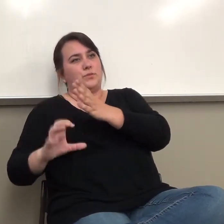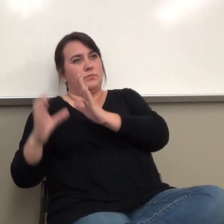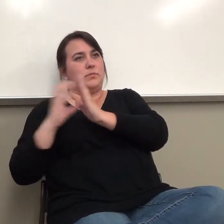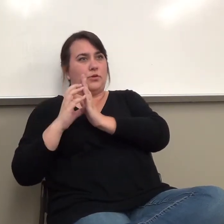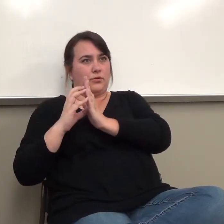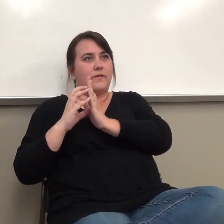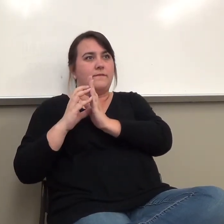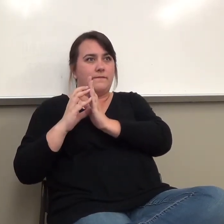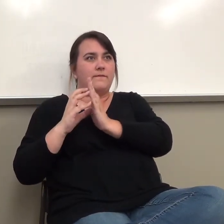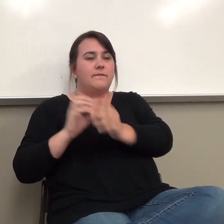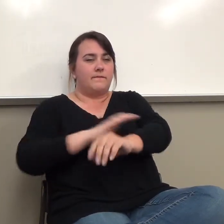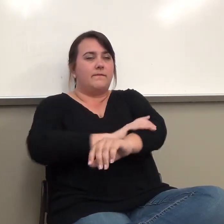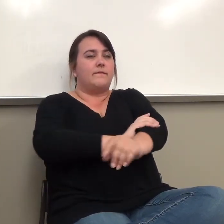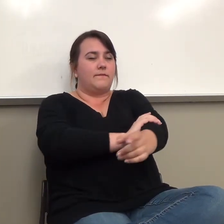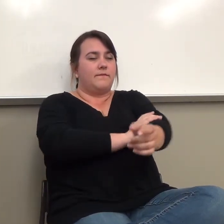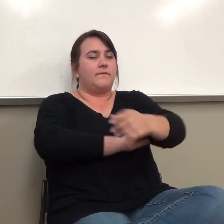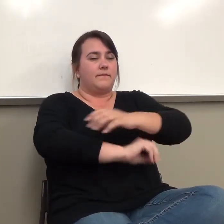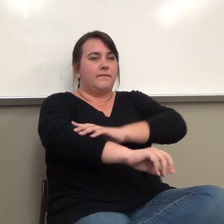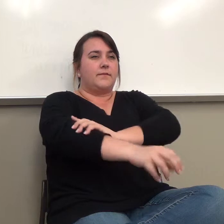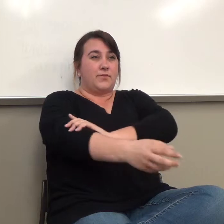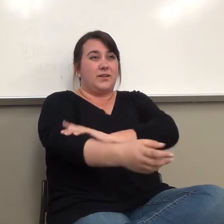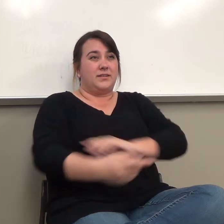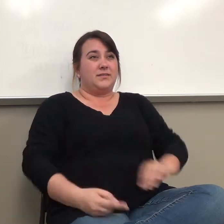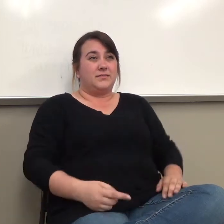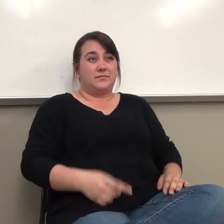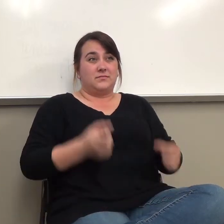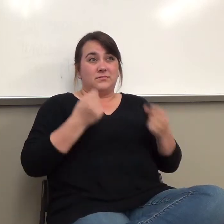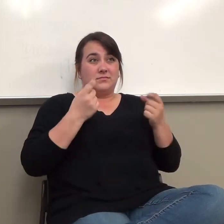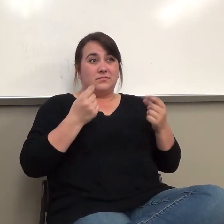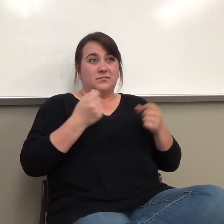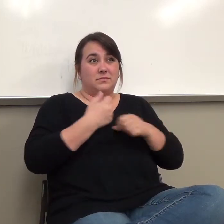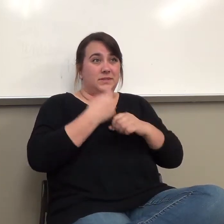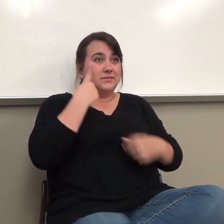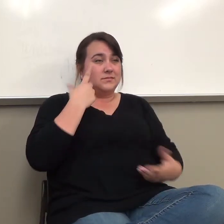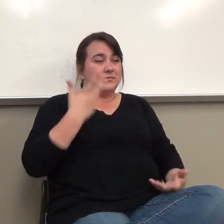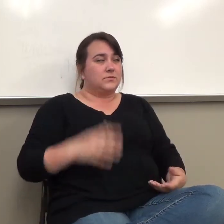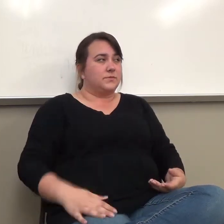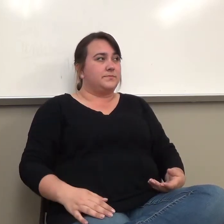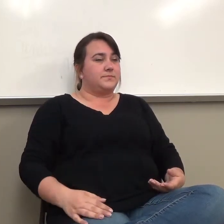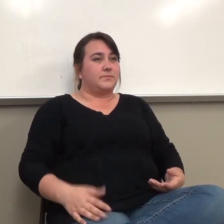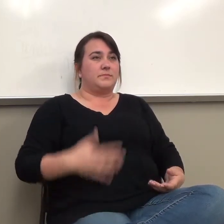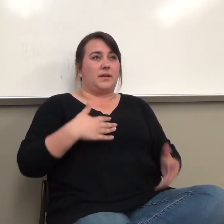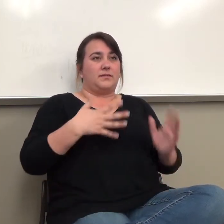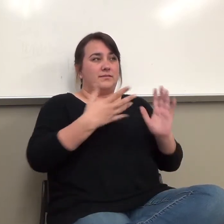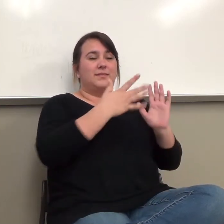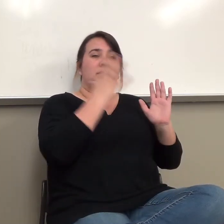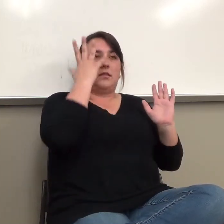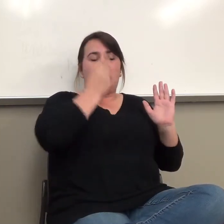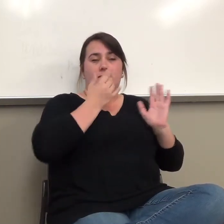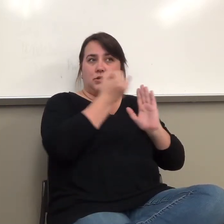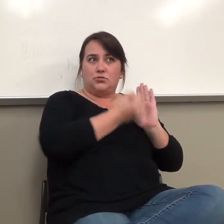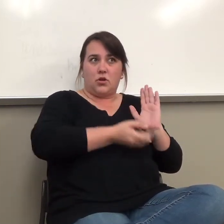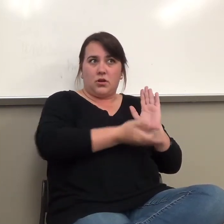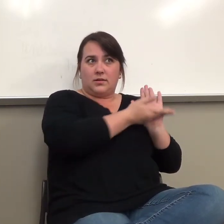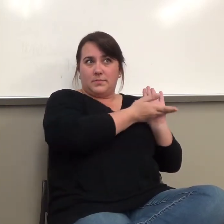is being exploded out into this, right? Everybody follow that? My very lovely drawing up here.